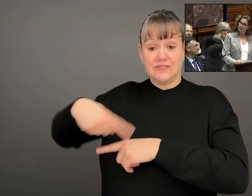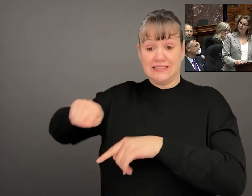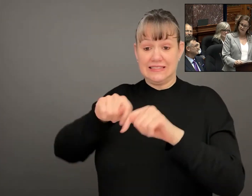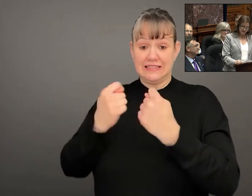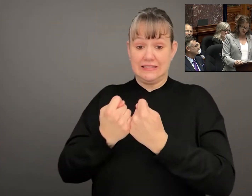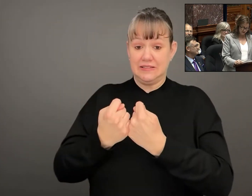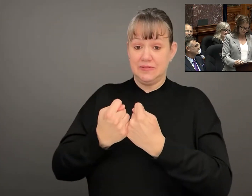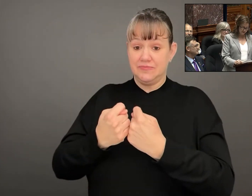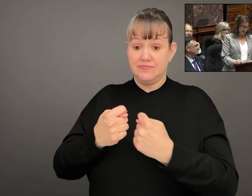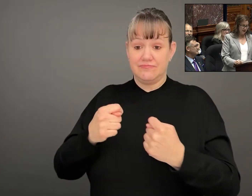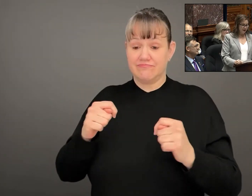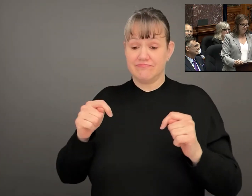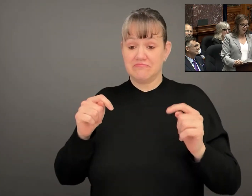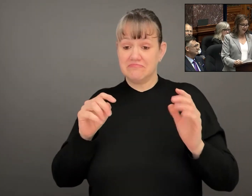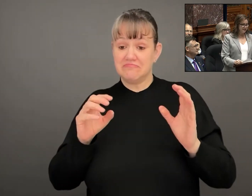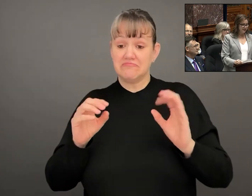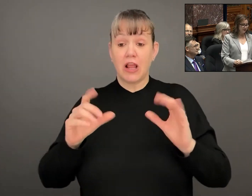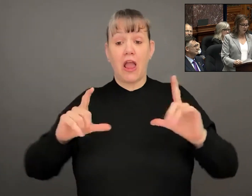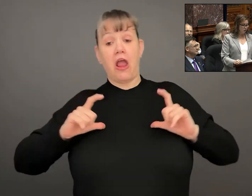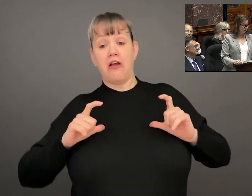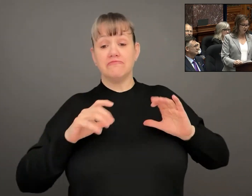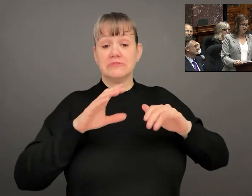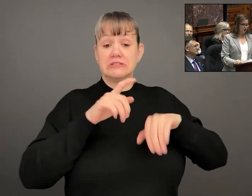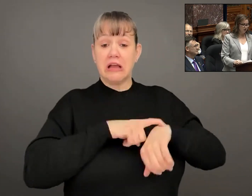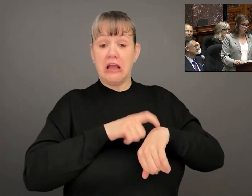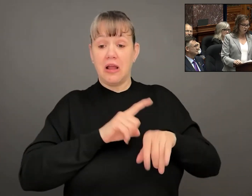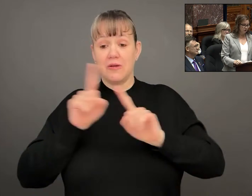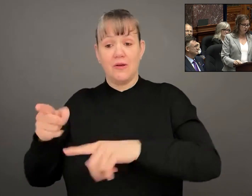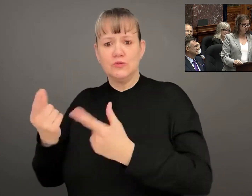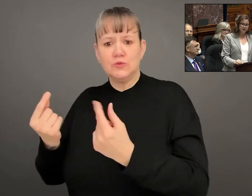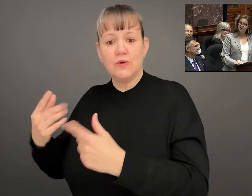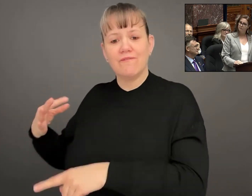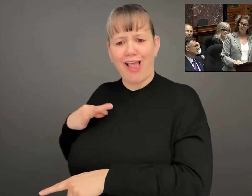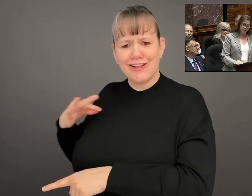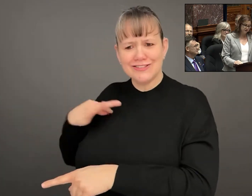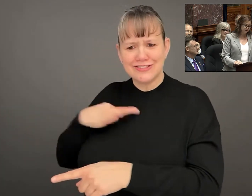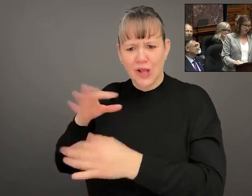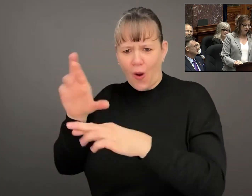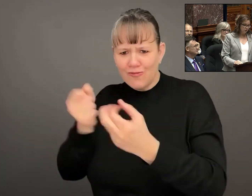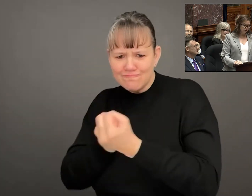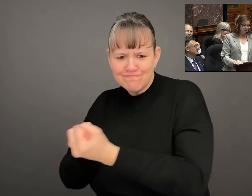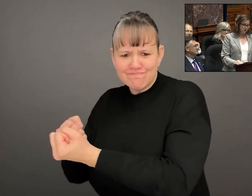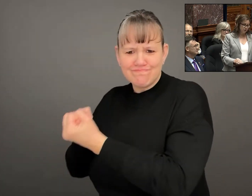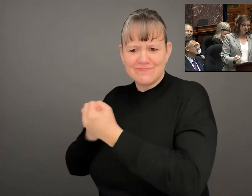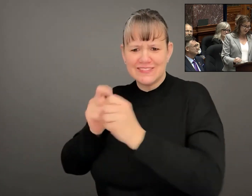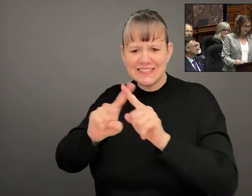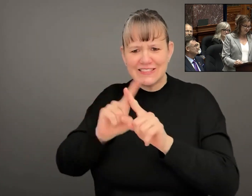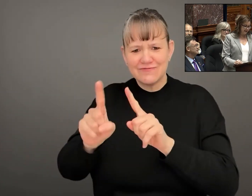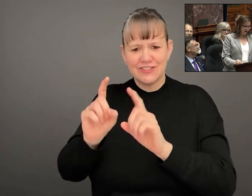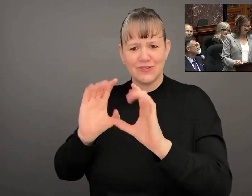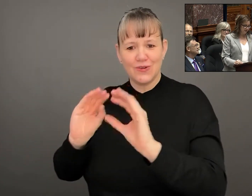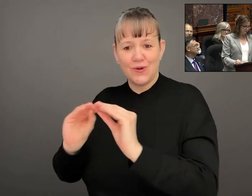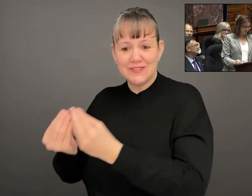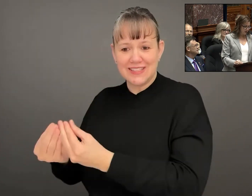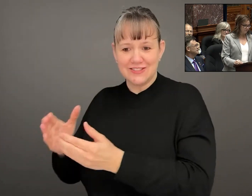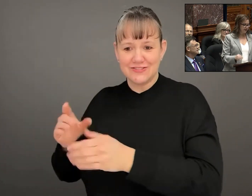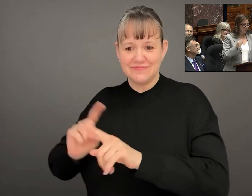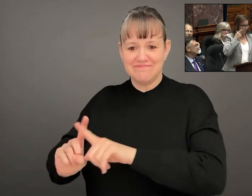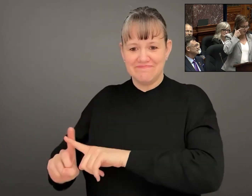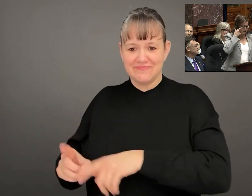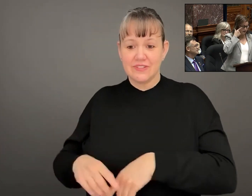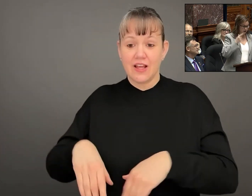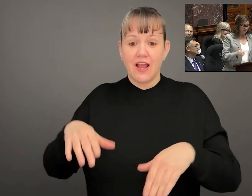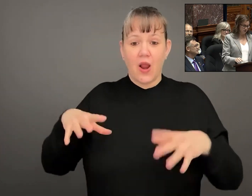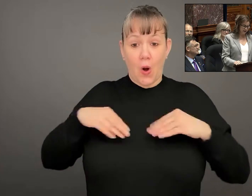charitable organizations. Many team owners are local or regional members rooted in both business and